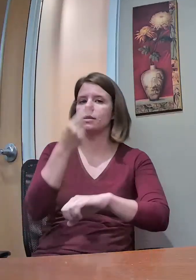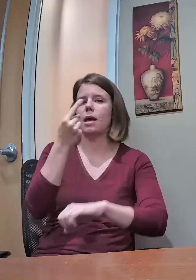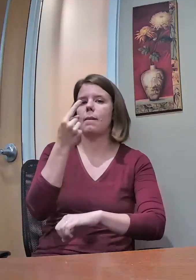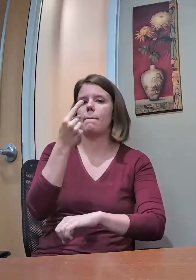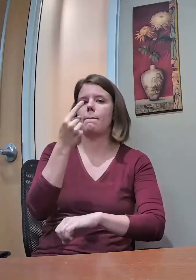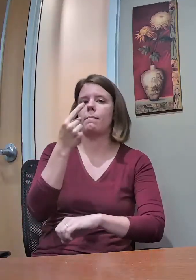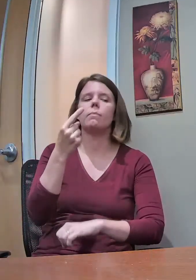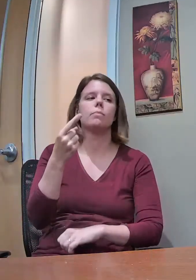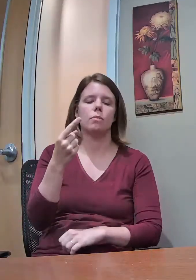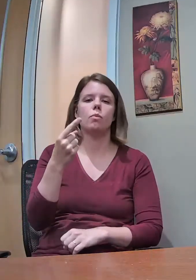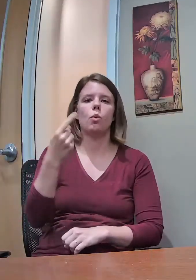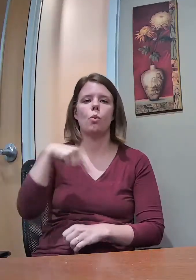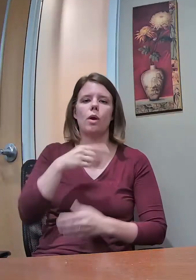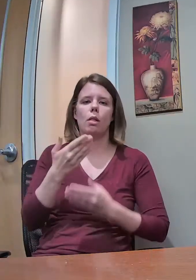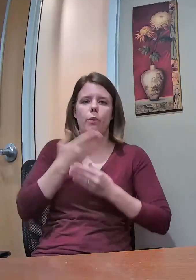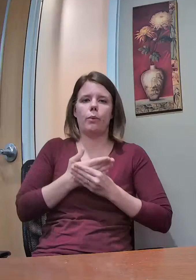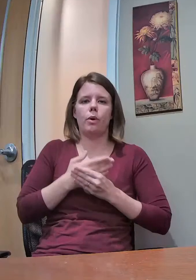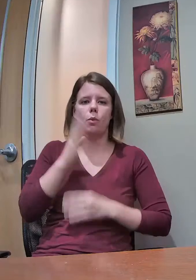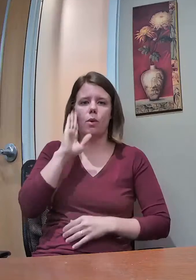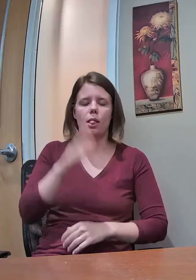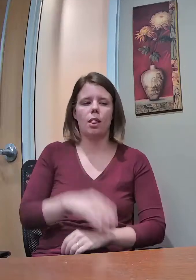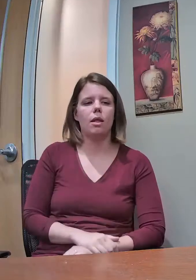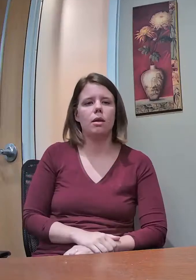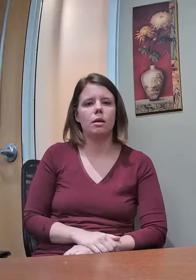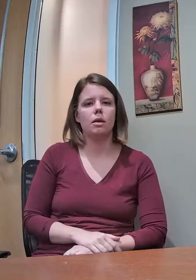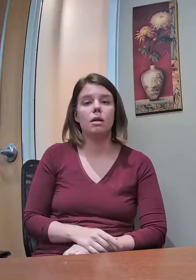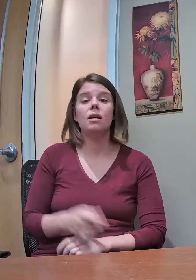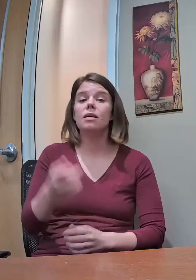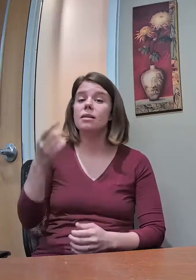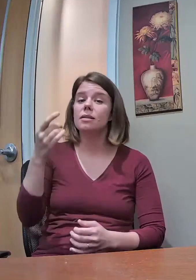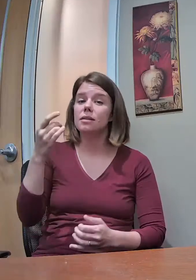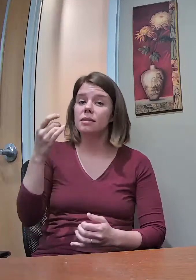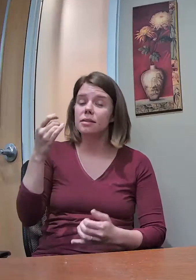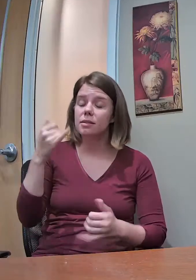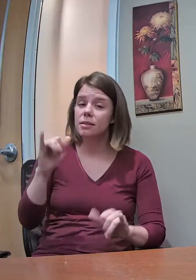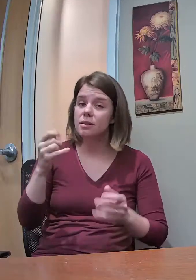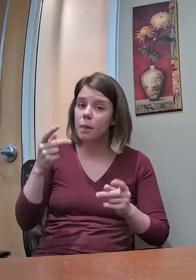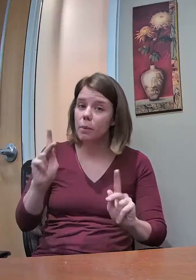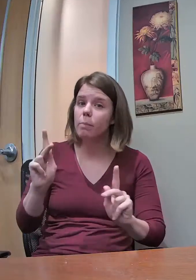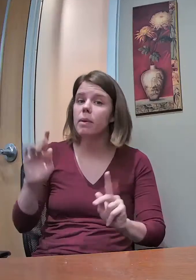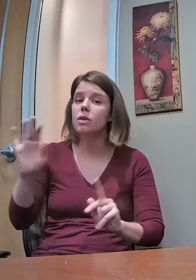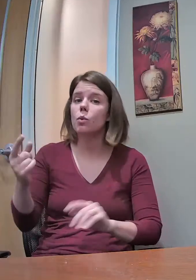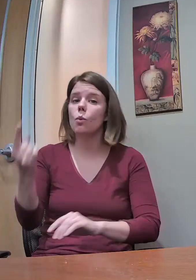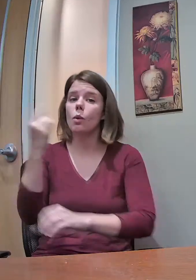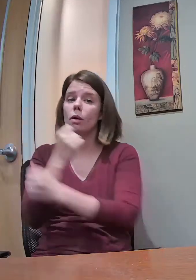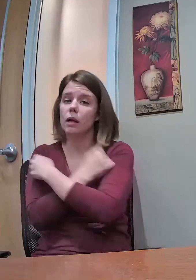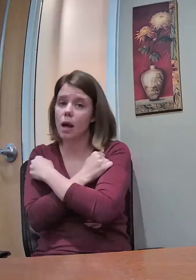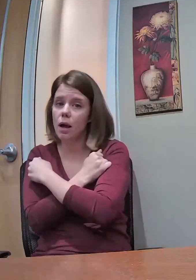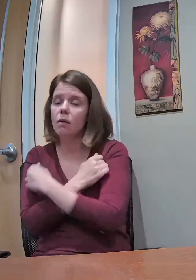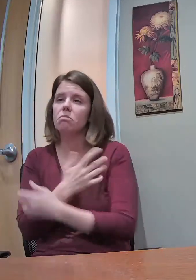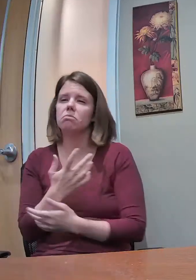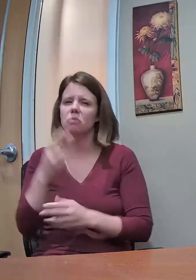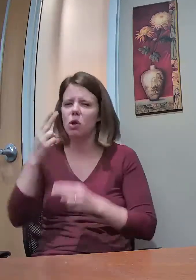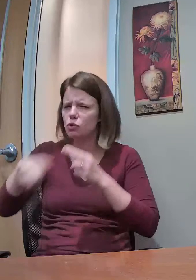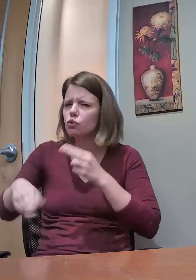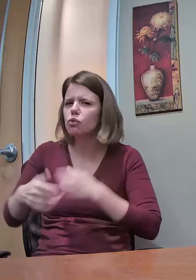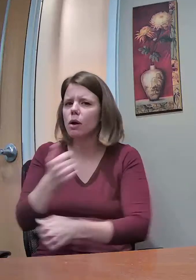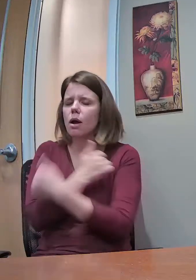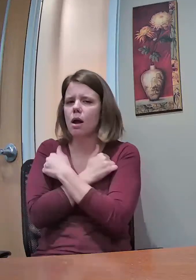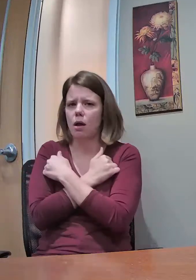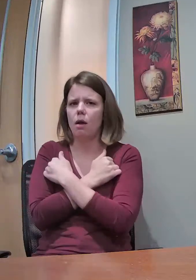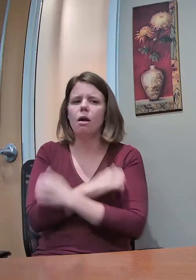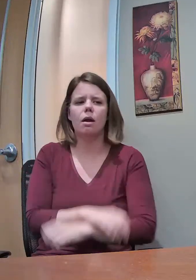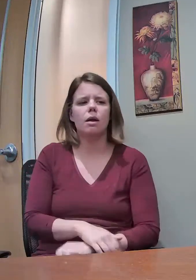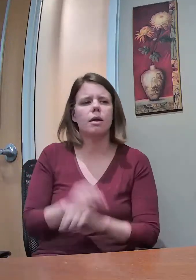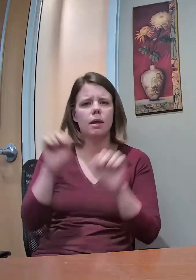You're still allowed the 1 hug. I don't know if it's 1 hug. You're allowed a brief hug even if you're not immunized. So if you come and you